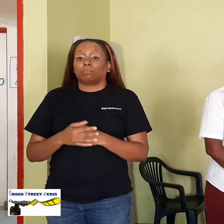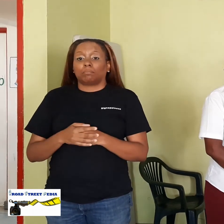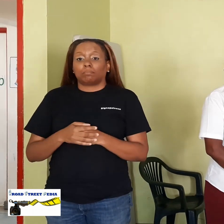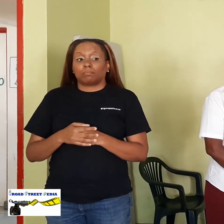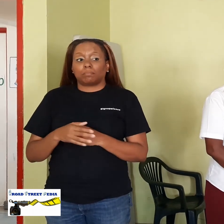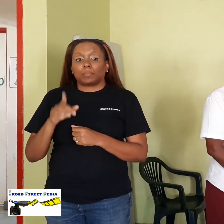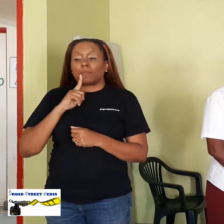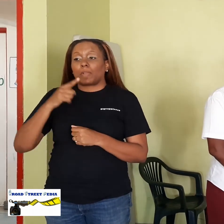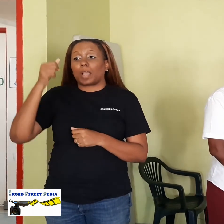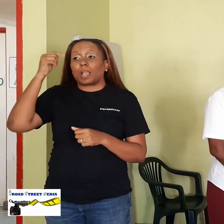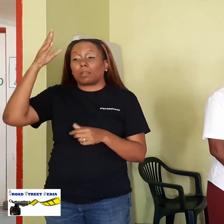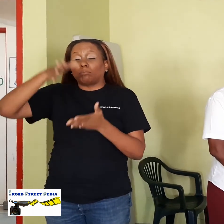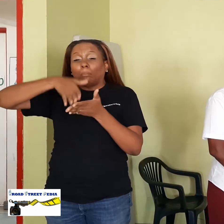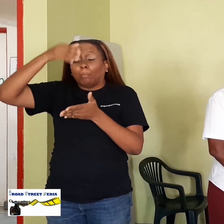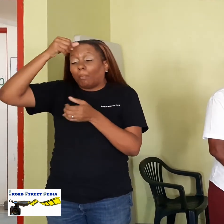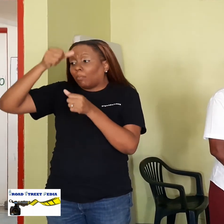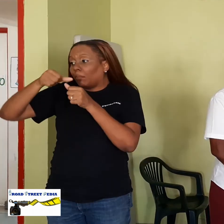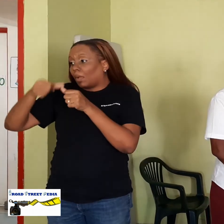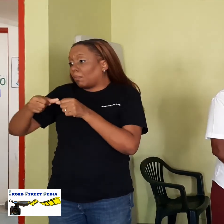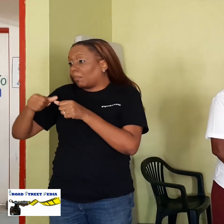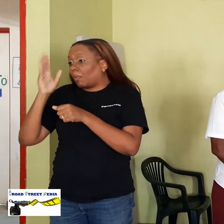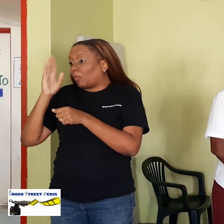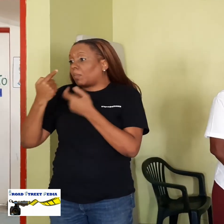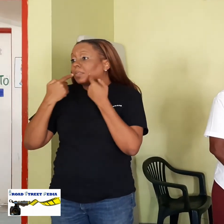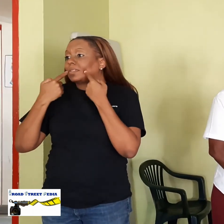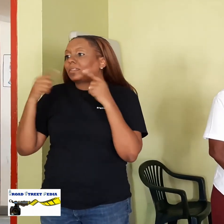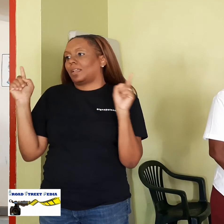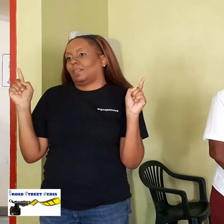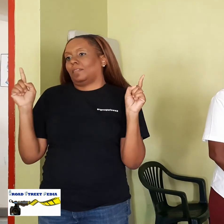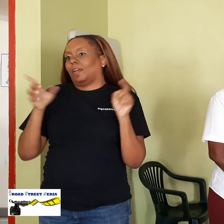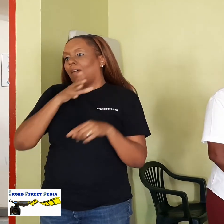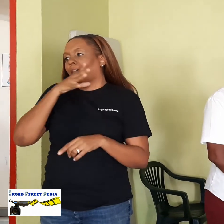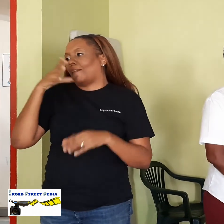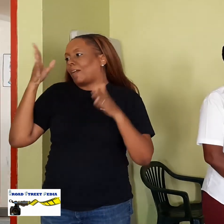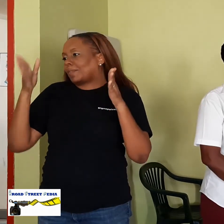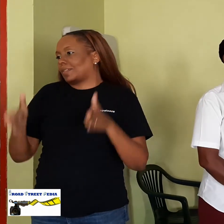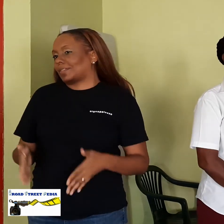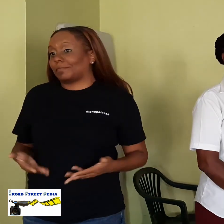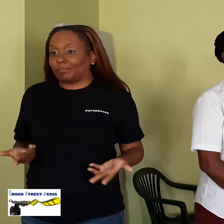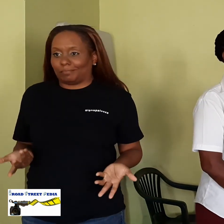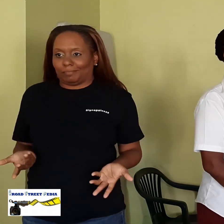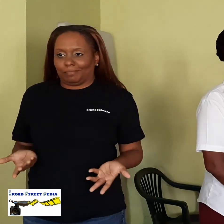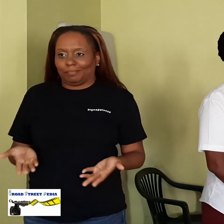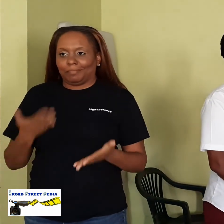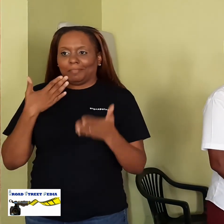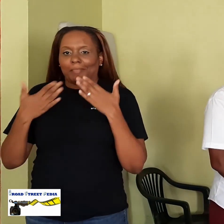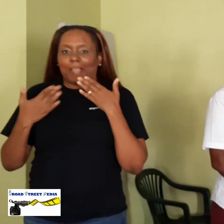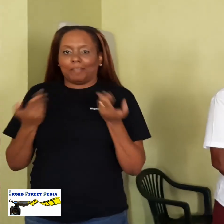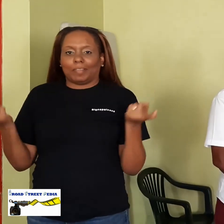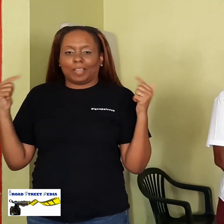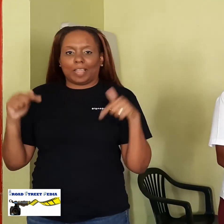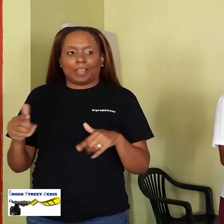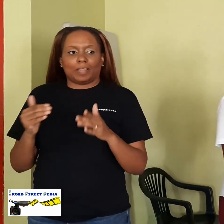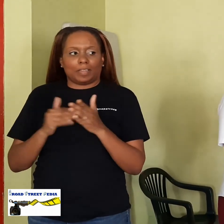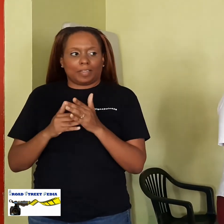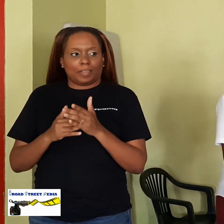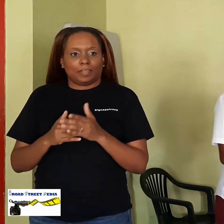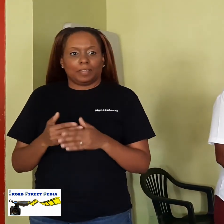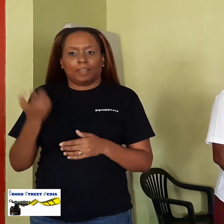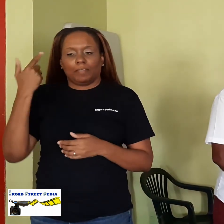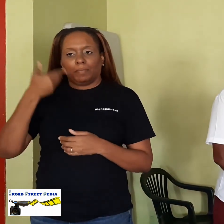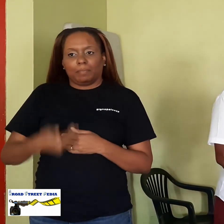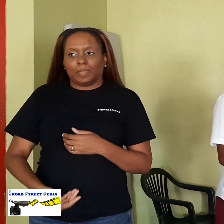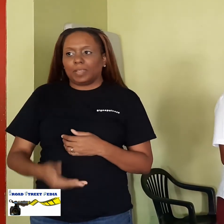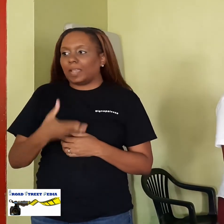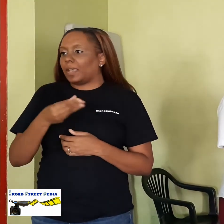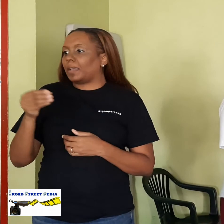something and you'll be successful backyard farmers. So thanks for coming again, and thanks for having Romeo and myself. Romeo